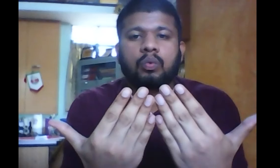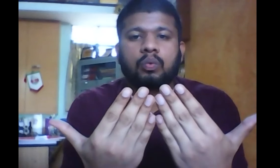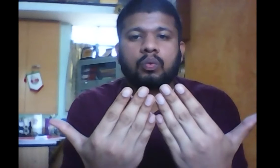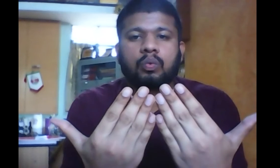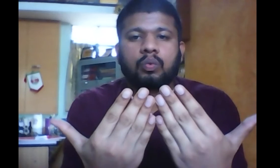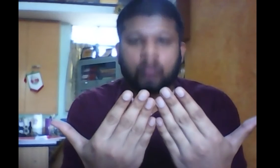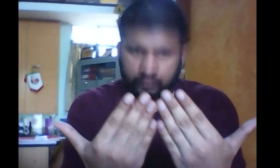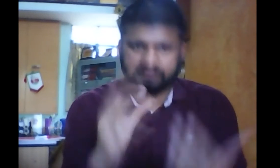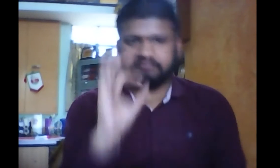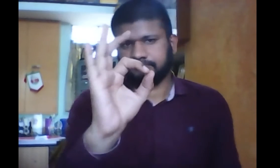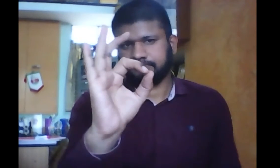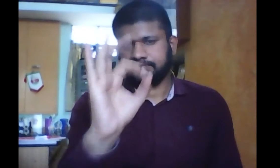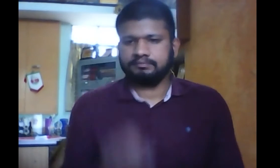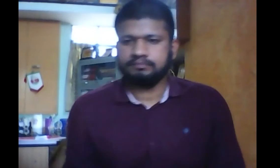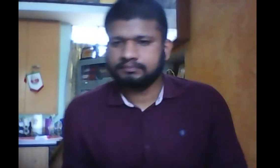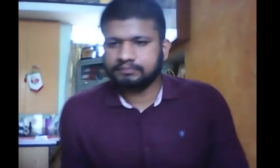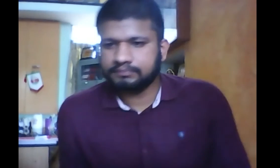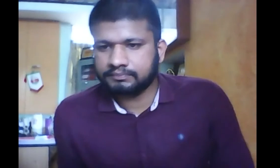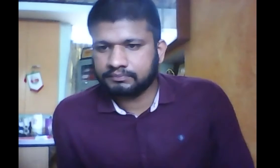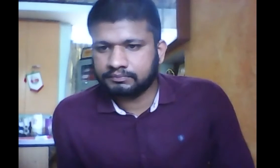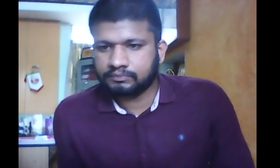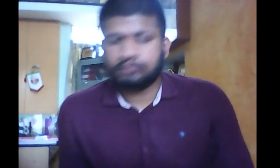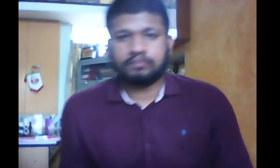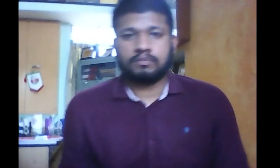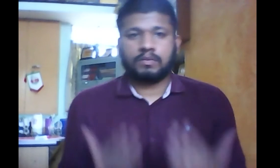School. Great. Study.